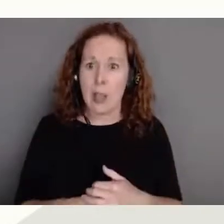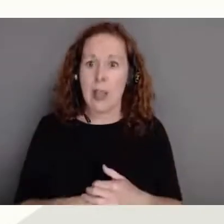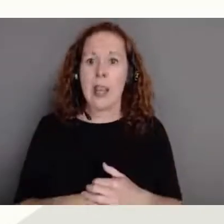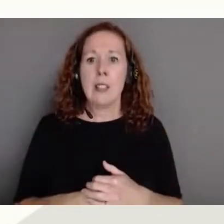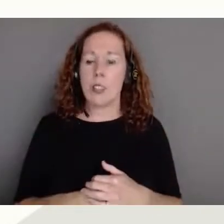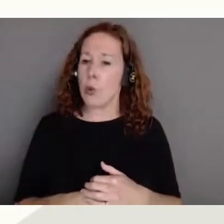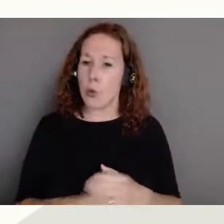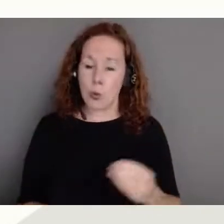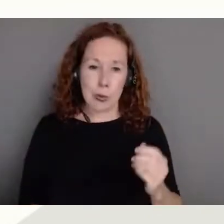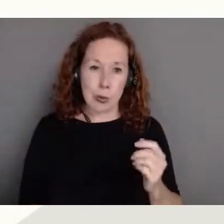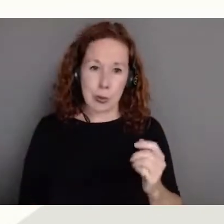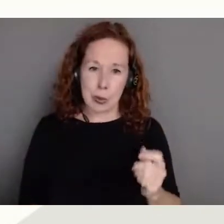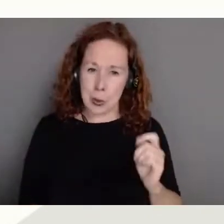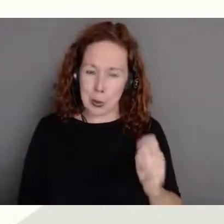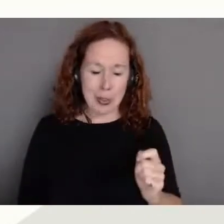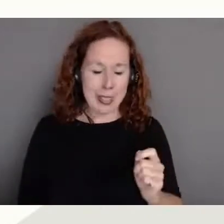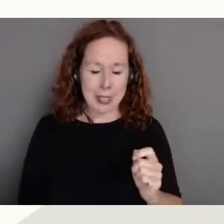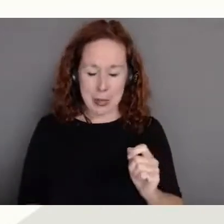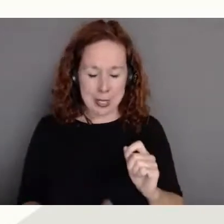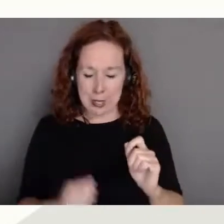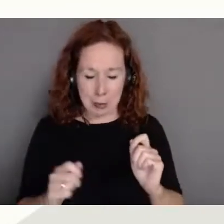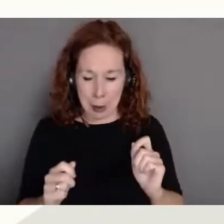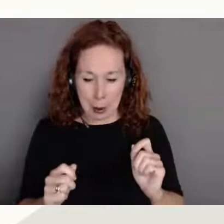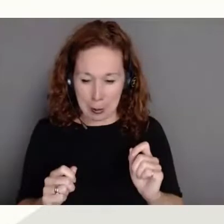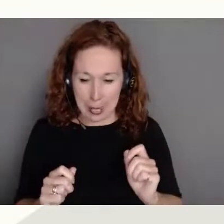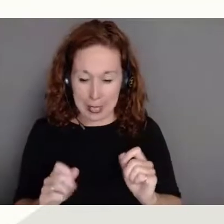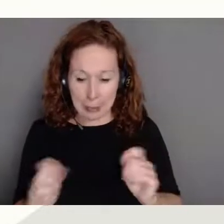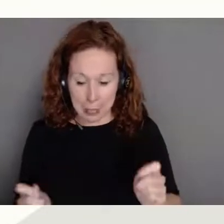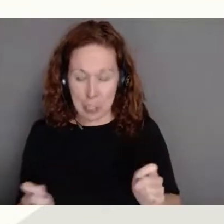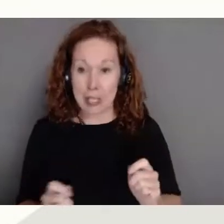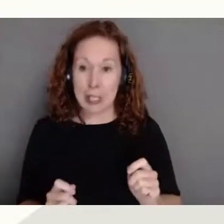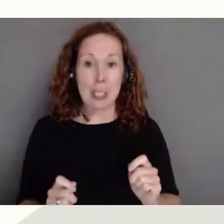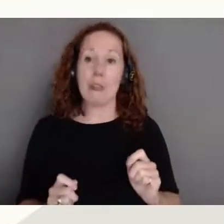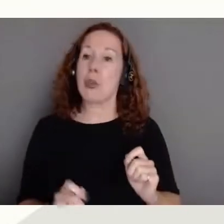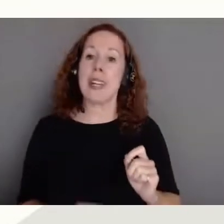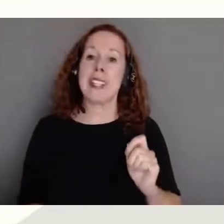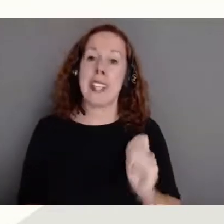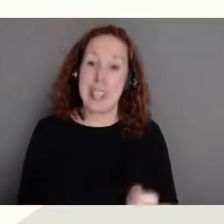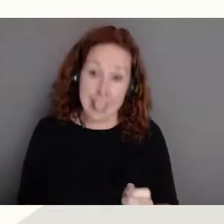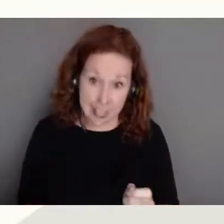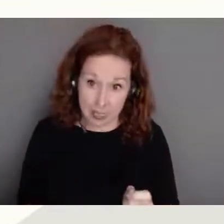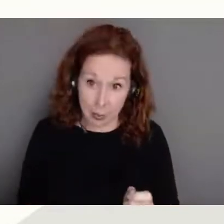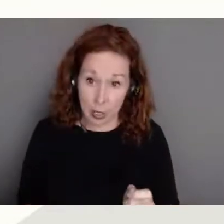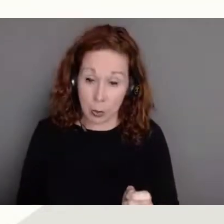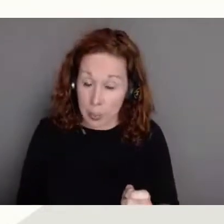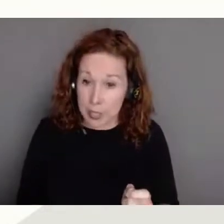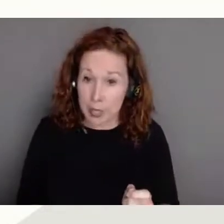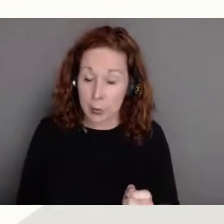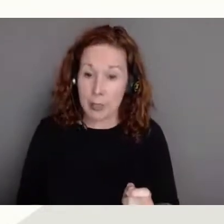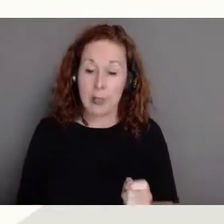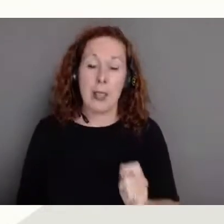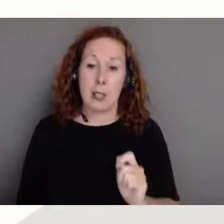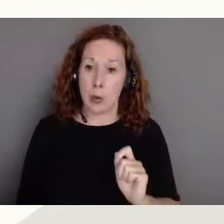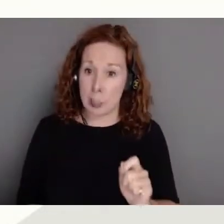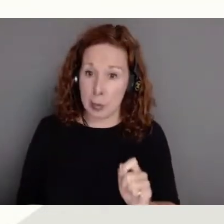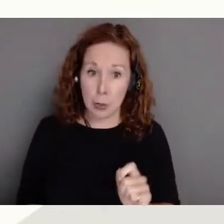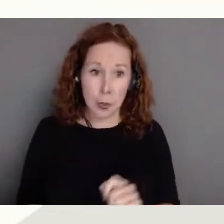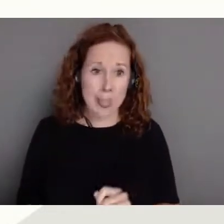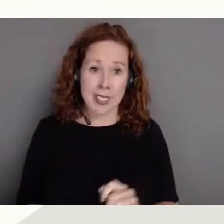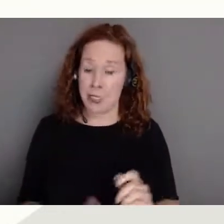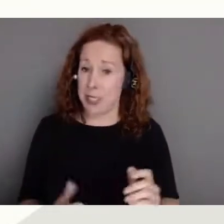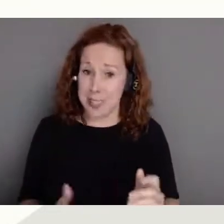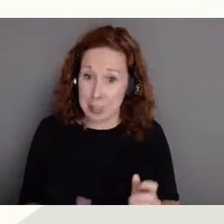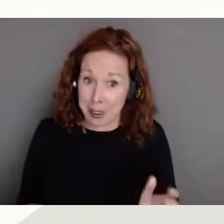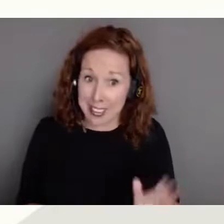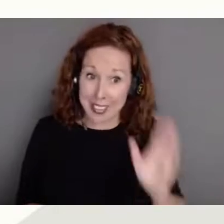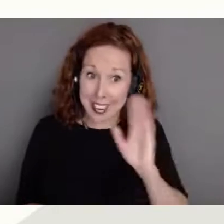voice. Hmm. So, so it's, I love the challenge of trying to connect right away with someone, try to Yeah. build